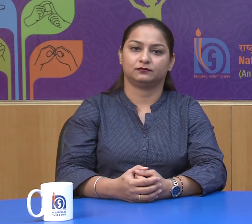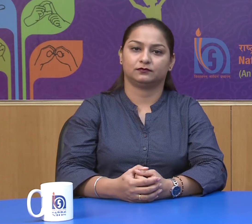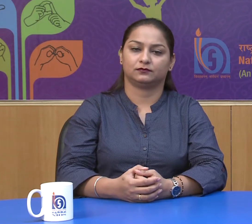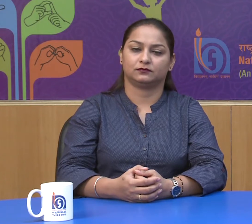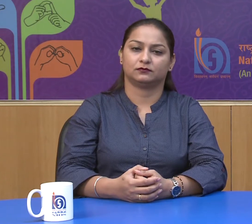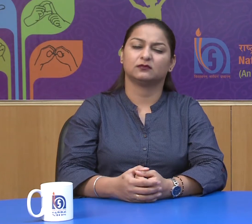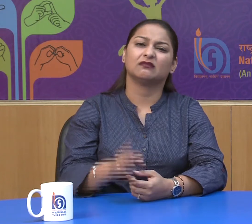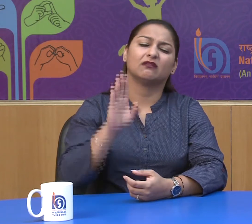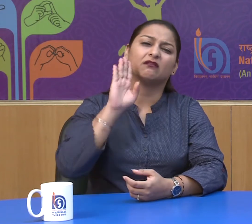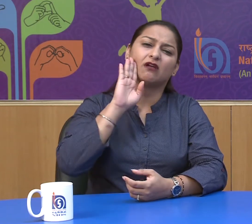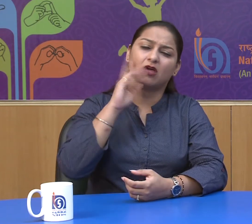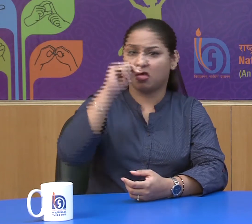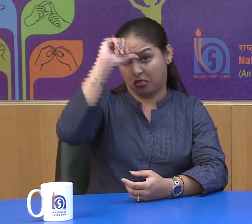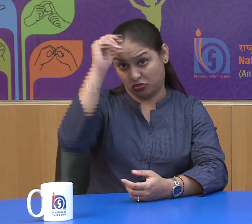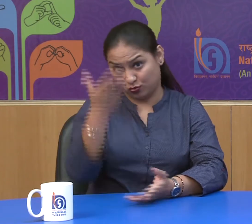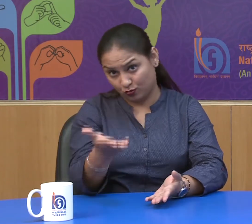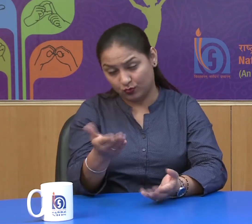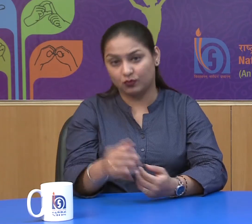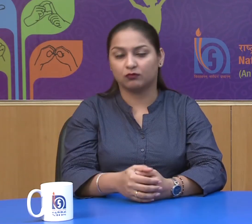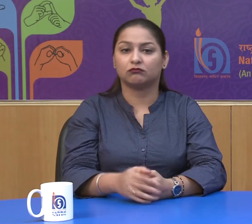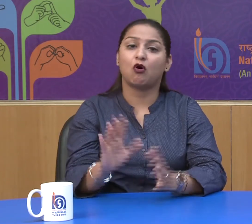Whether they were Hindus or Muslims,